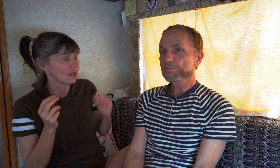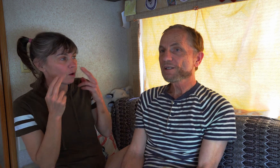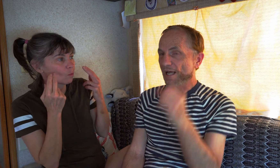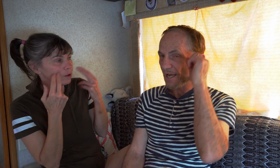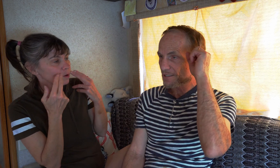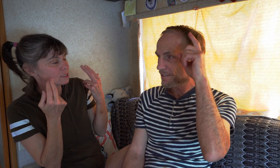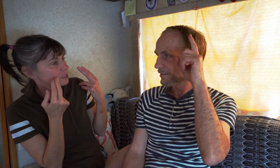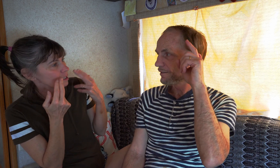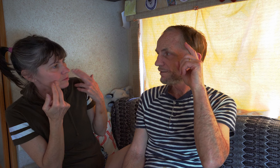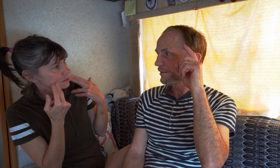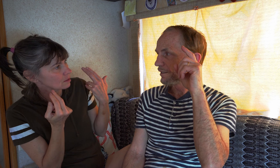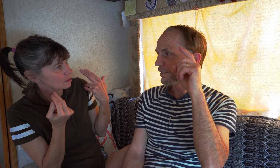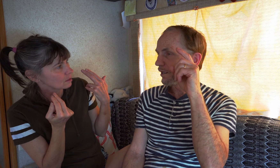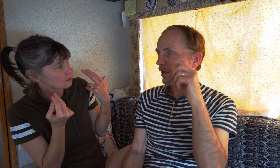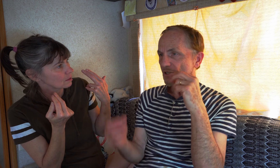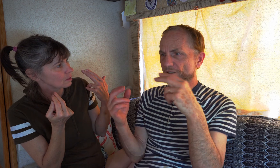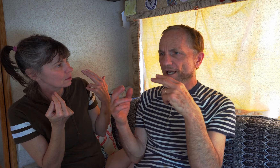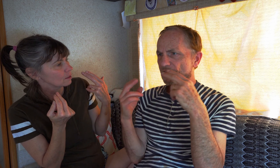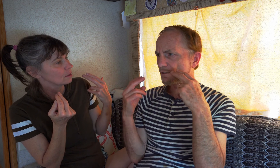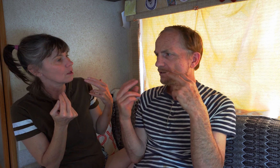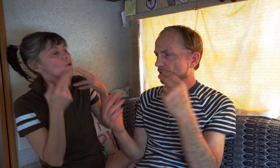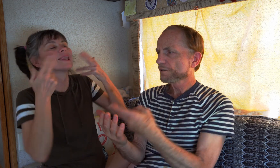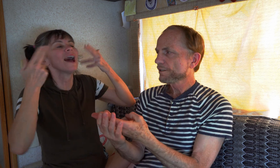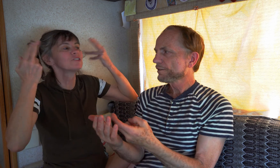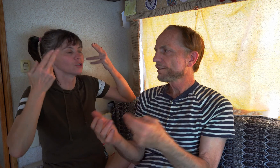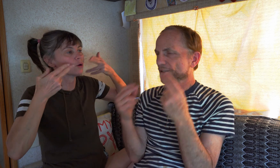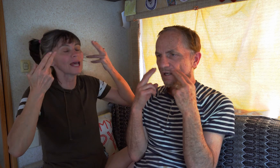and he realized... What was the thieves? I'm sorry, the laughter.